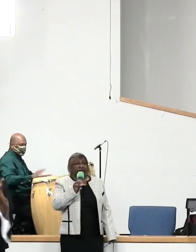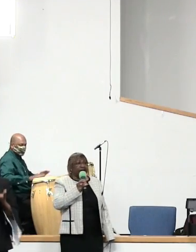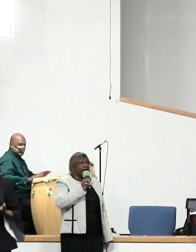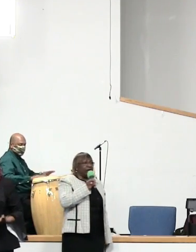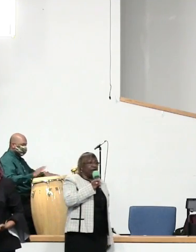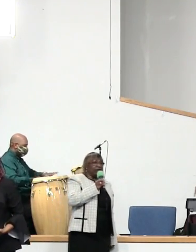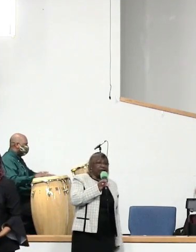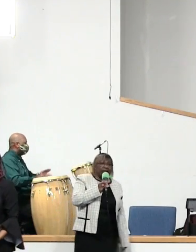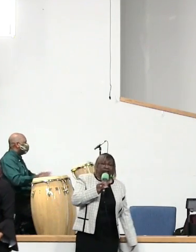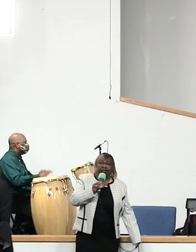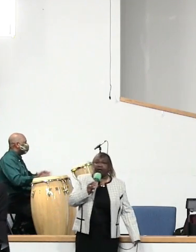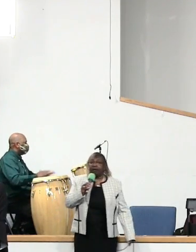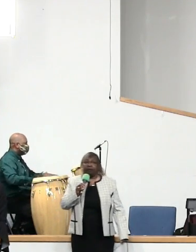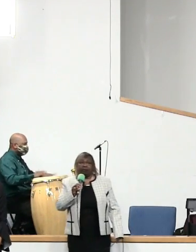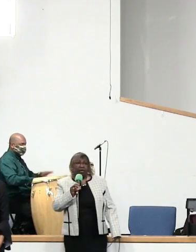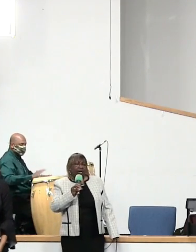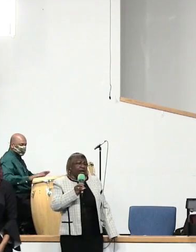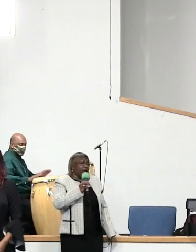How you love me